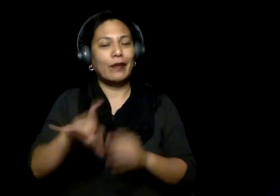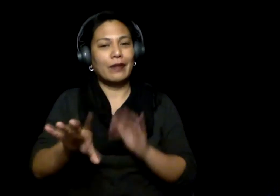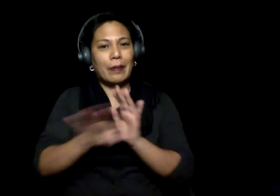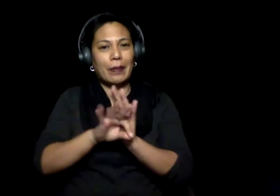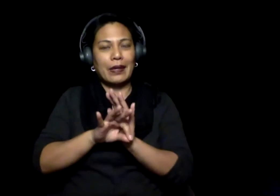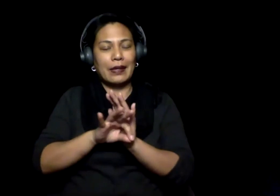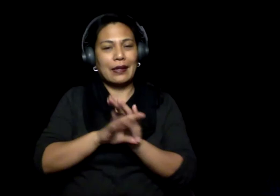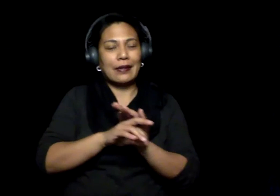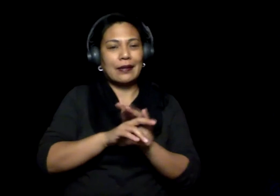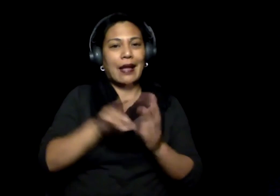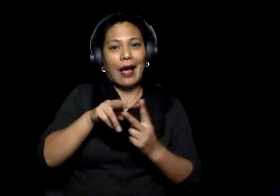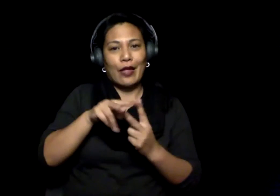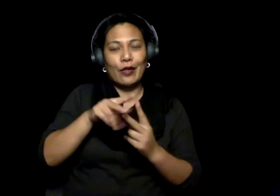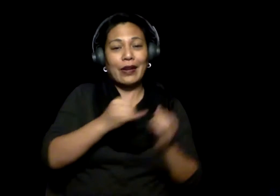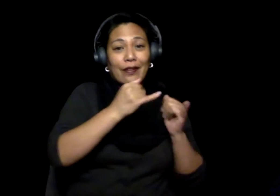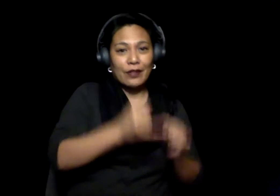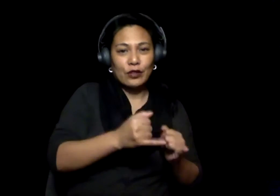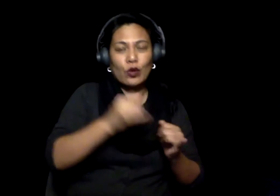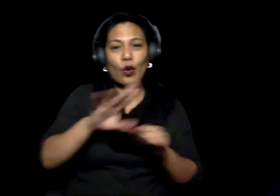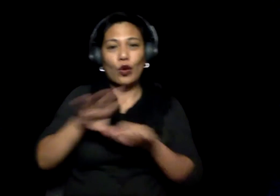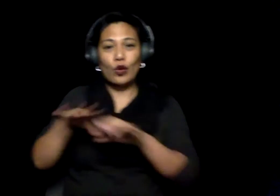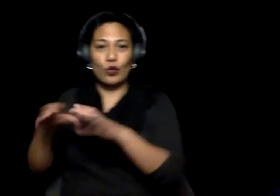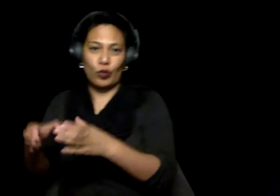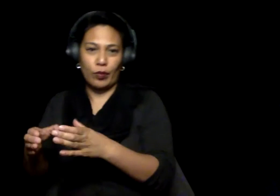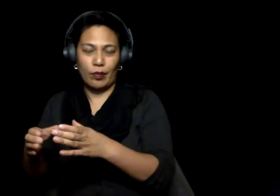as yourself.